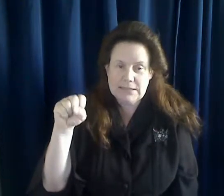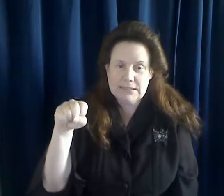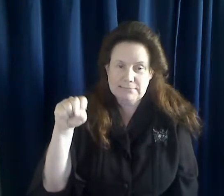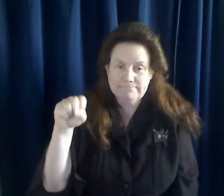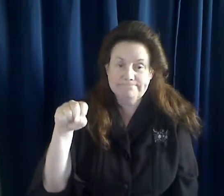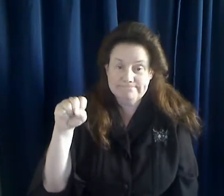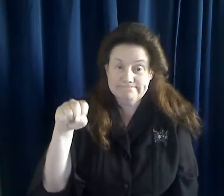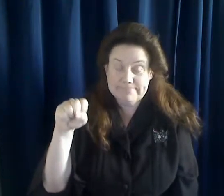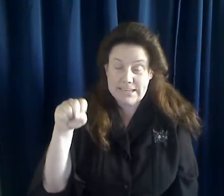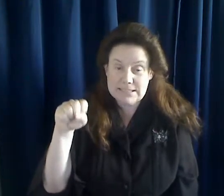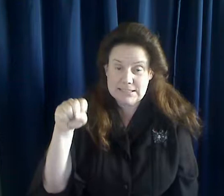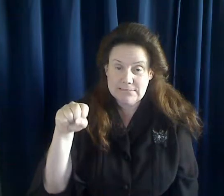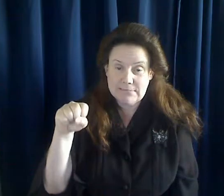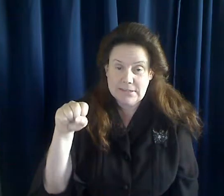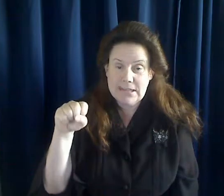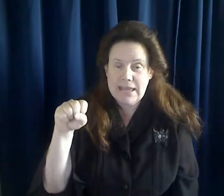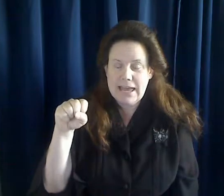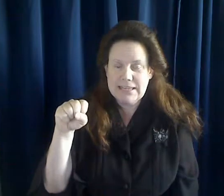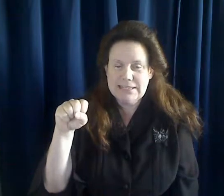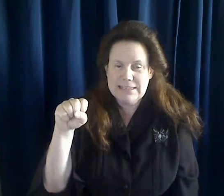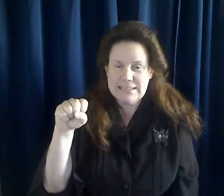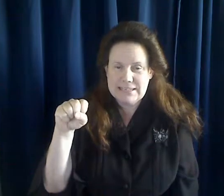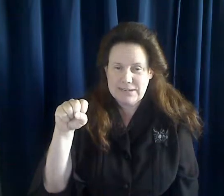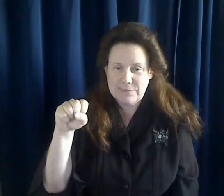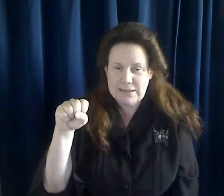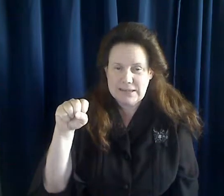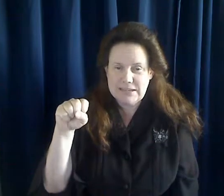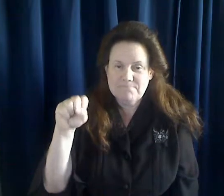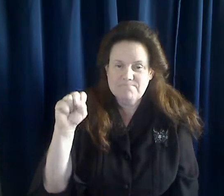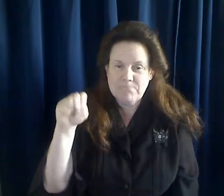Yes, yes. And this can be, yep,